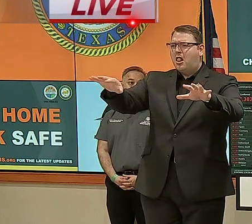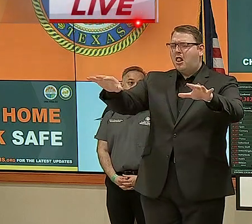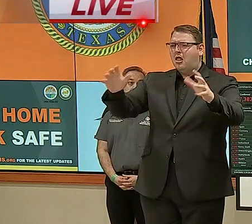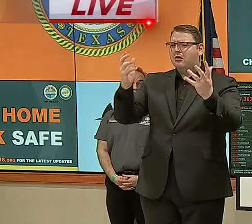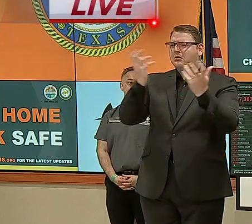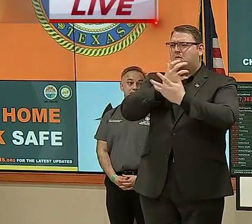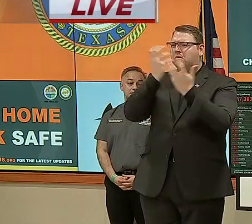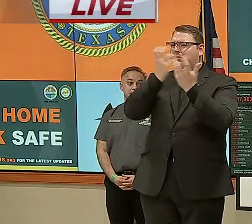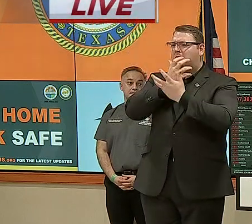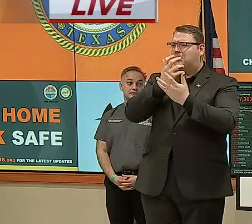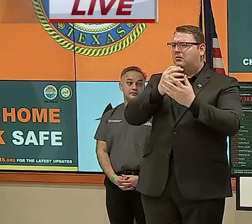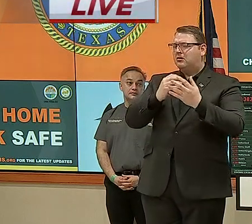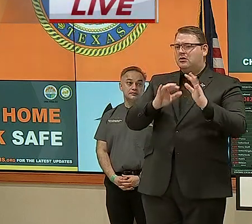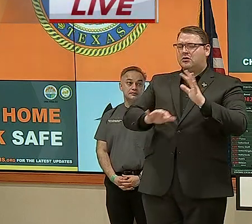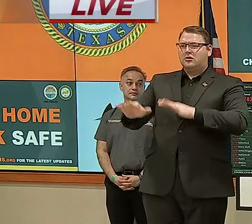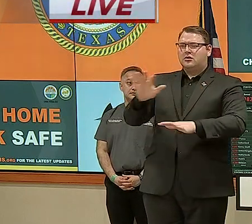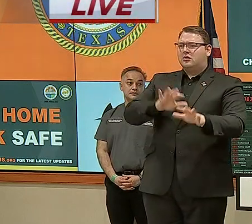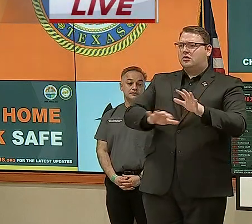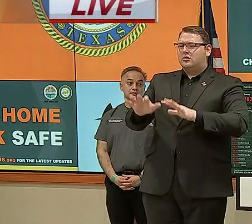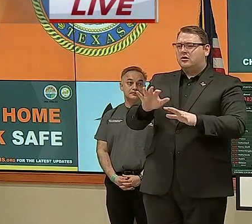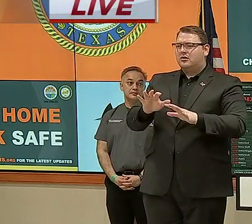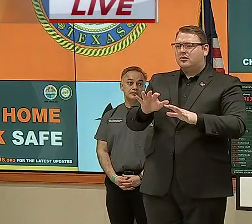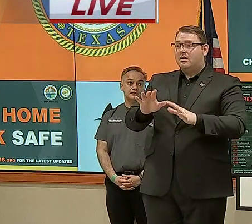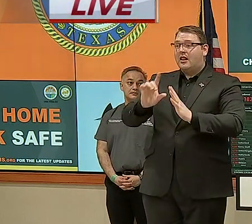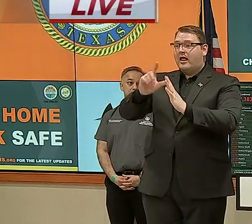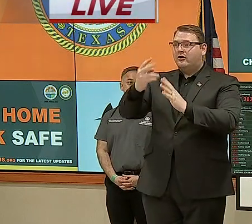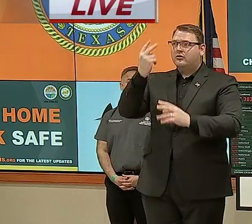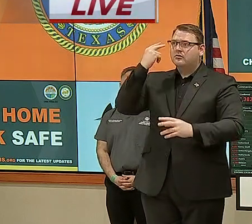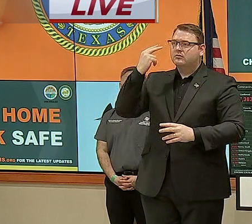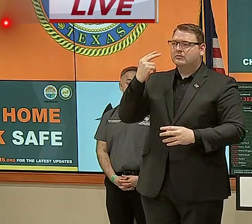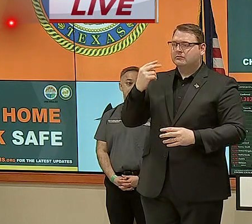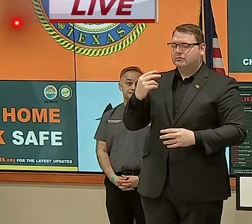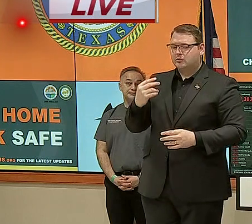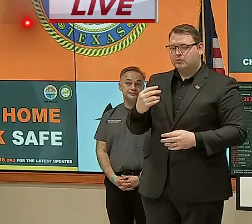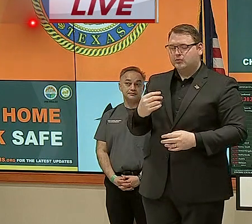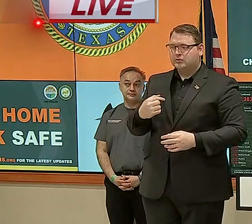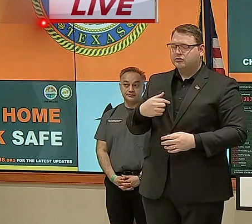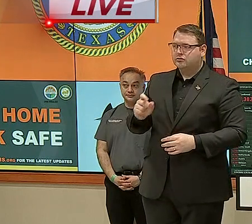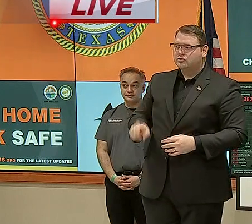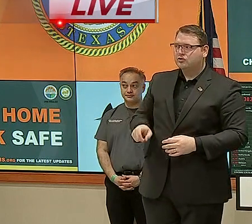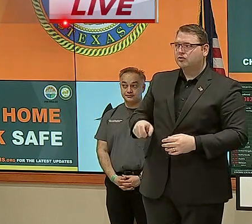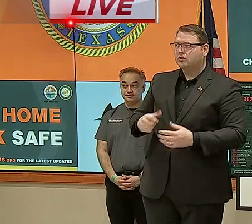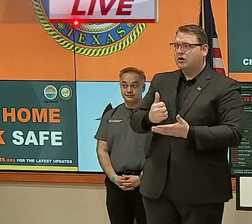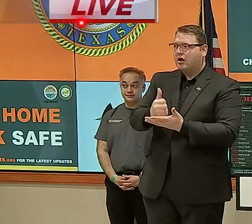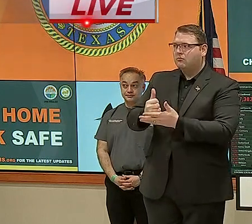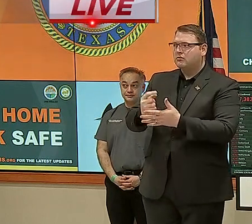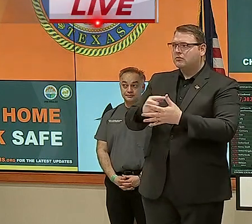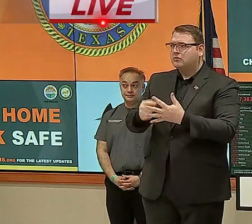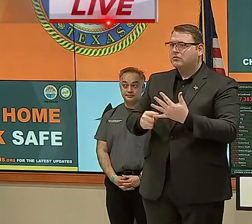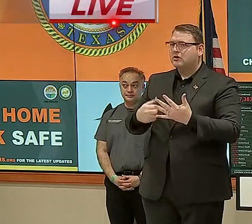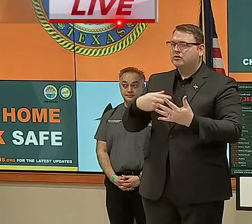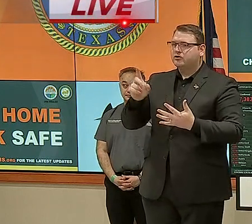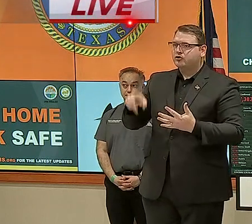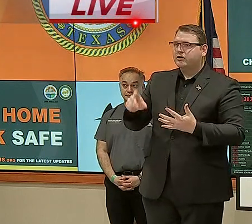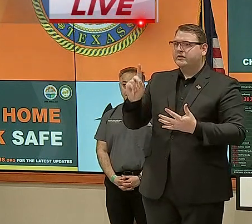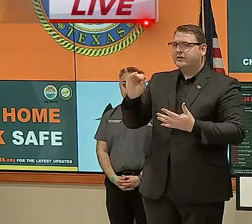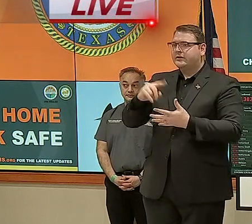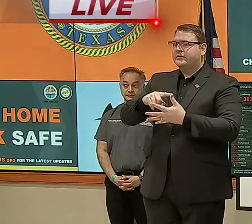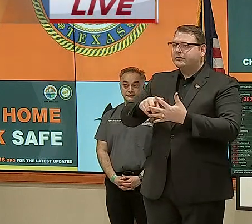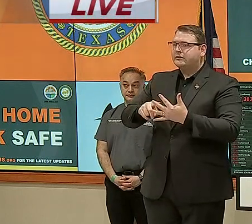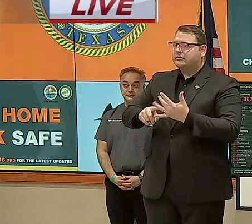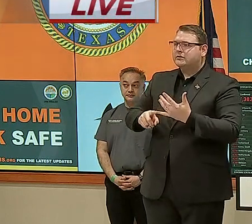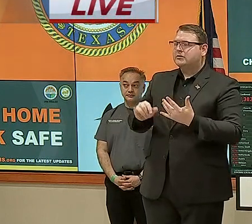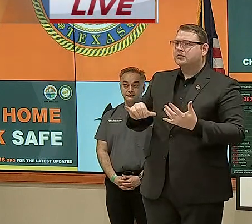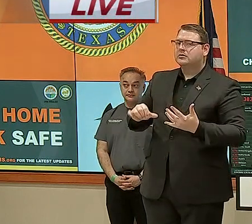steps, that would be unacceptable. So I think it's important for all of us to be attentive and